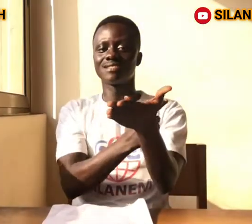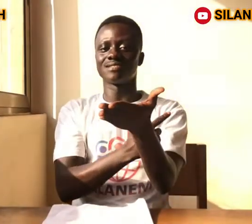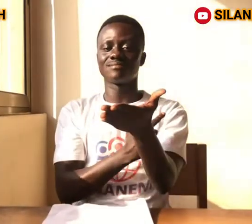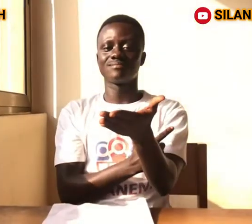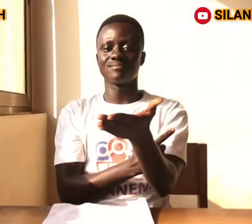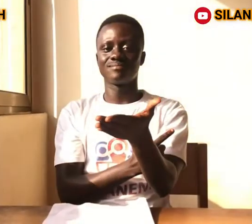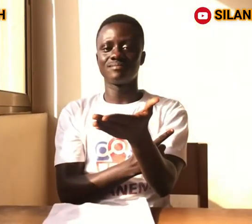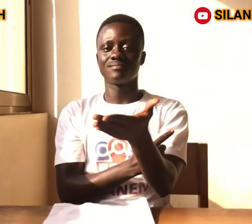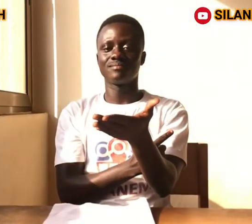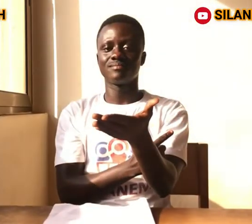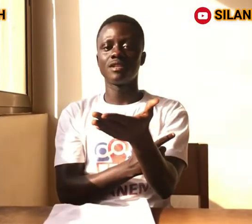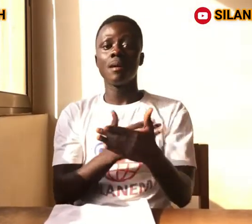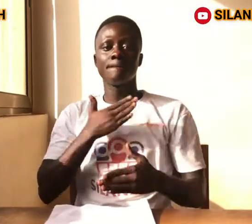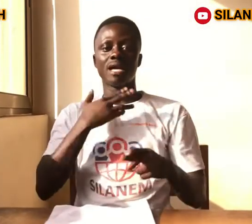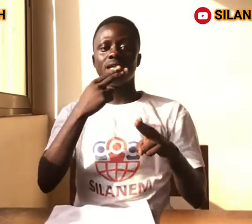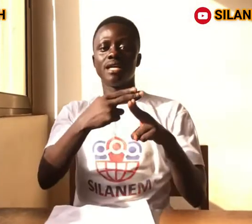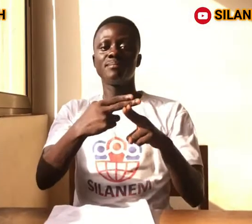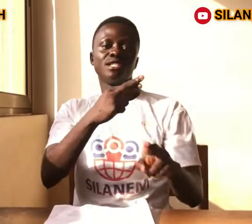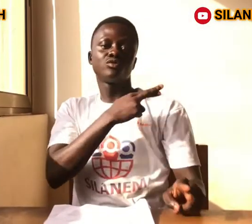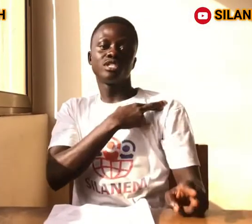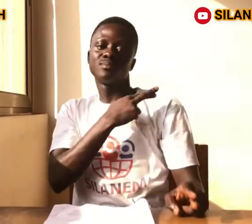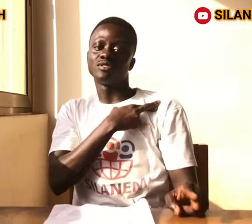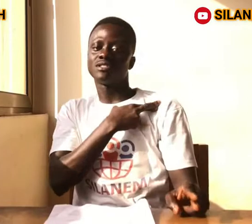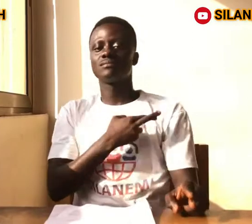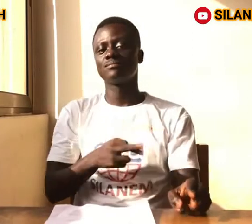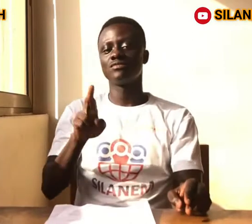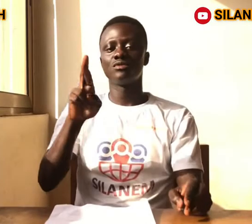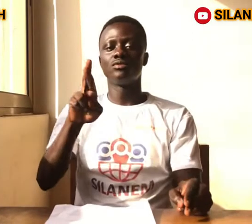Lesson. My name is Richmond.